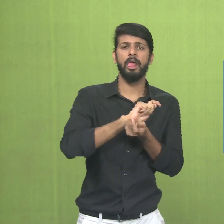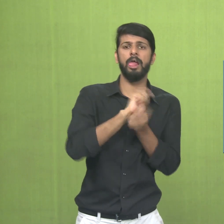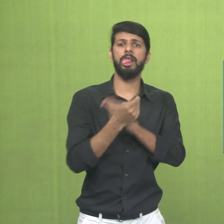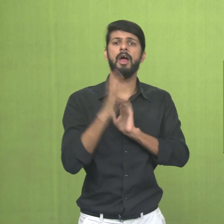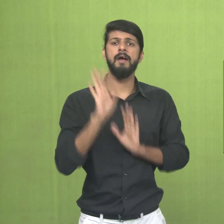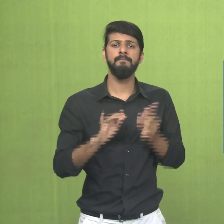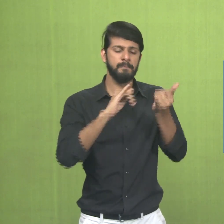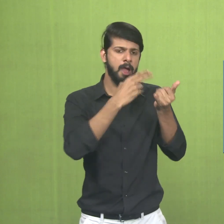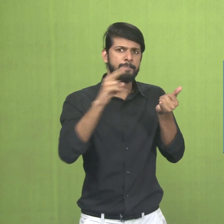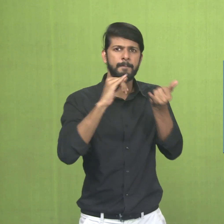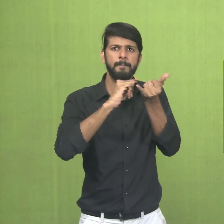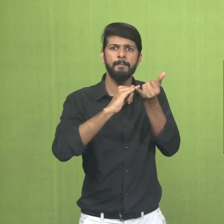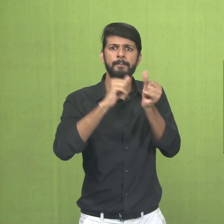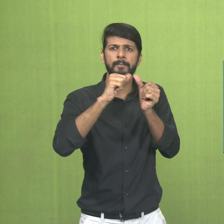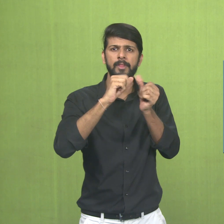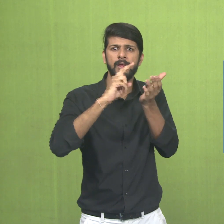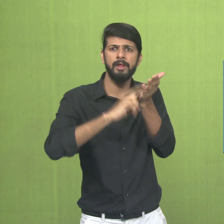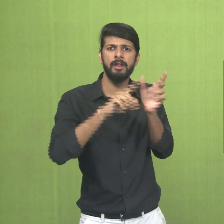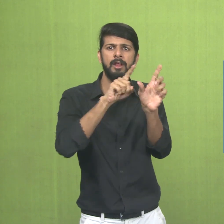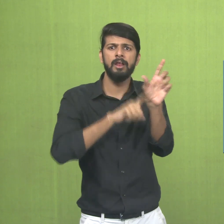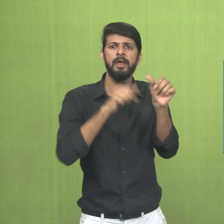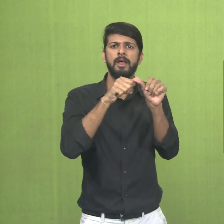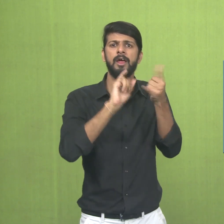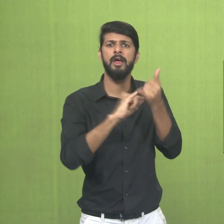Arjuna has taken on a disguise. He is dressed as a sannyasi.